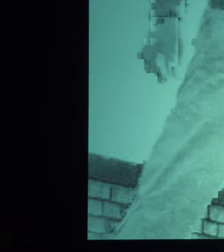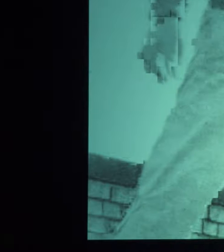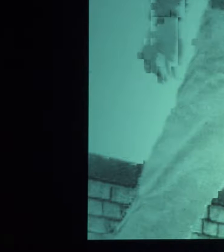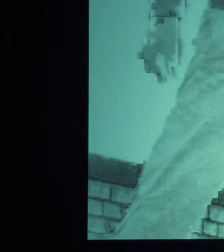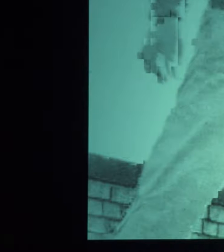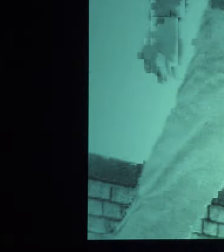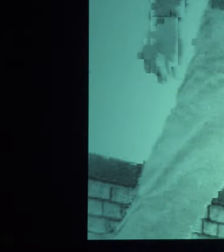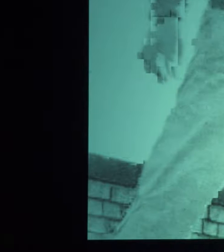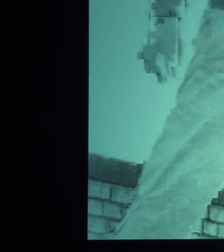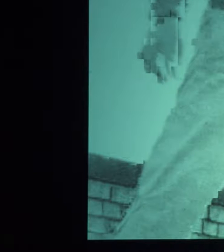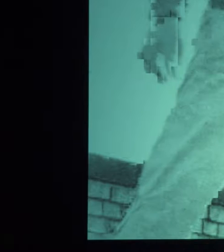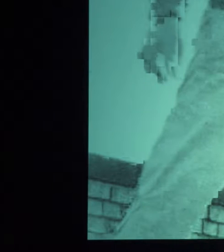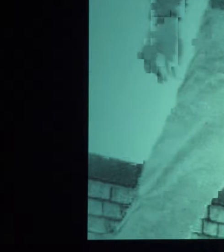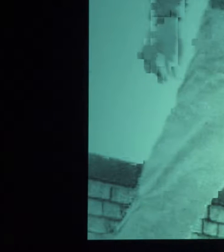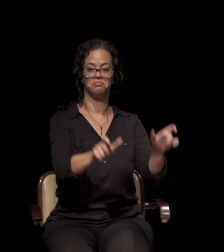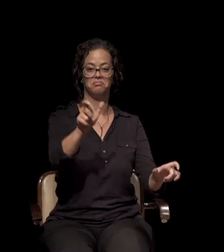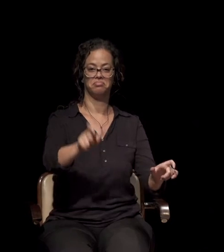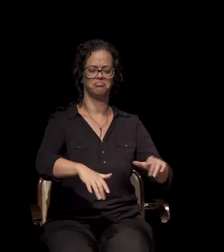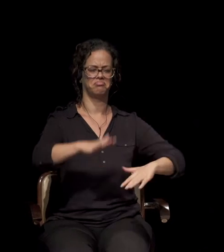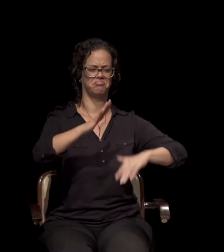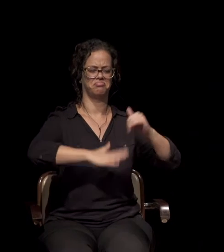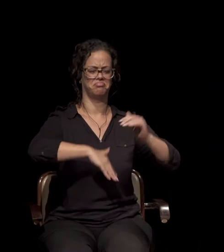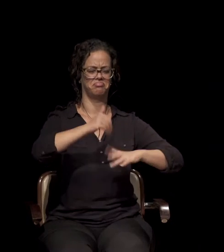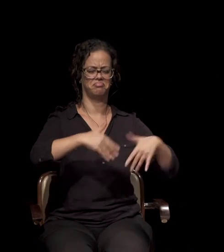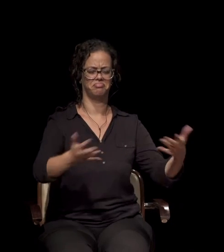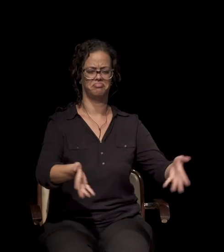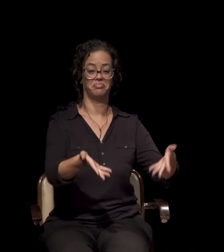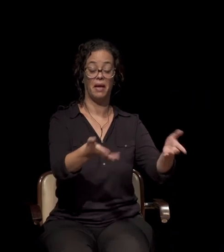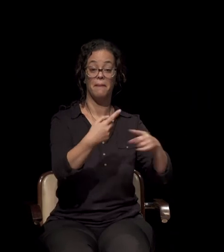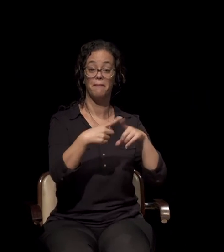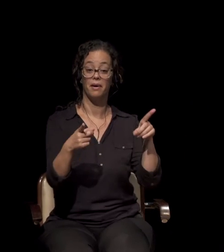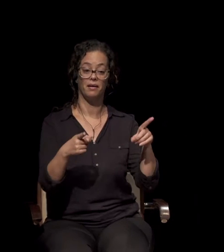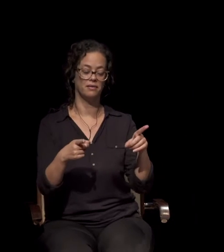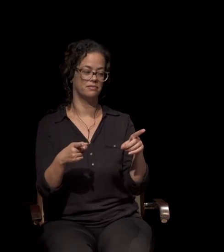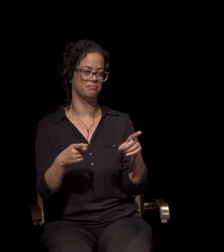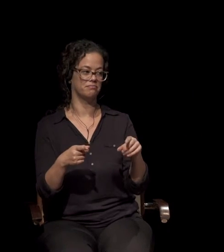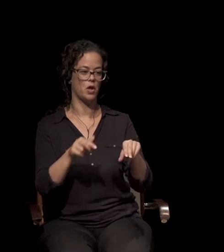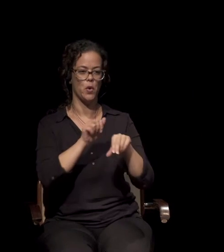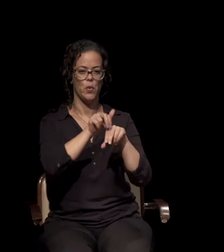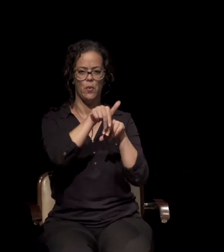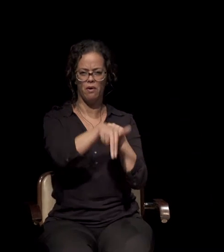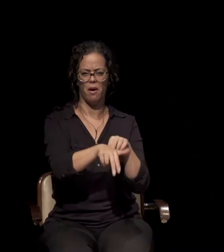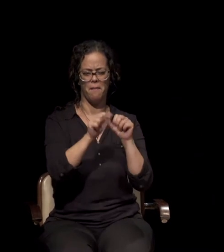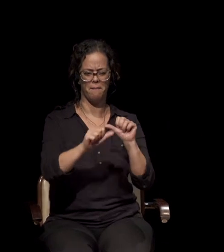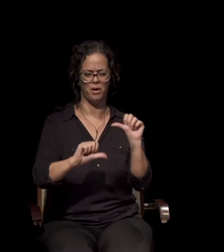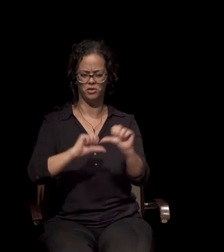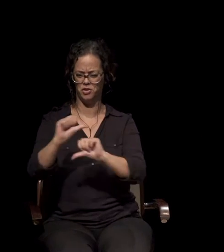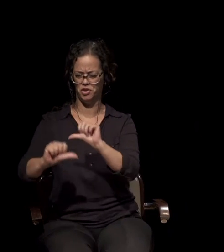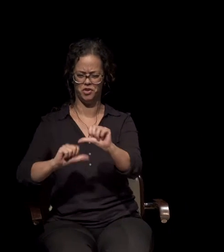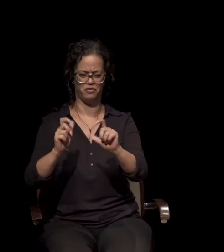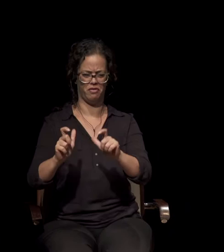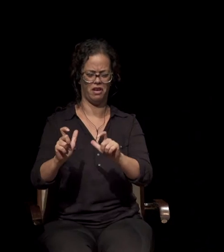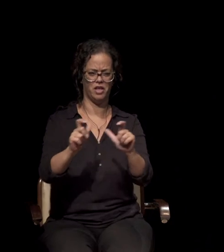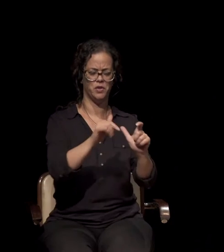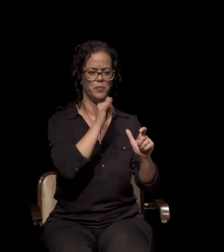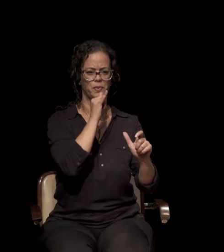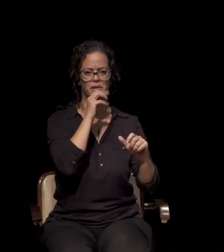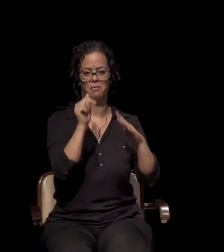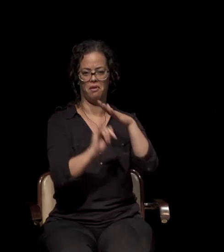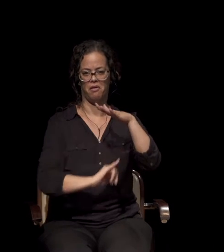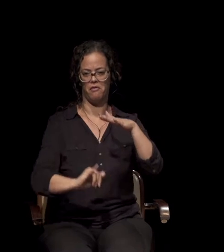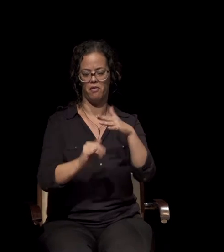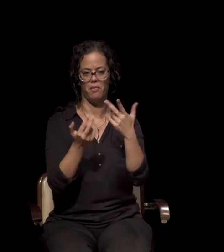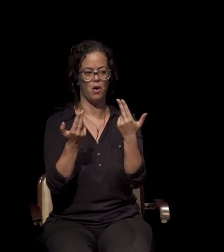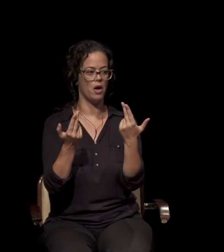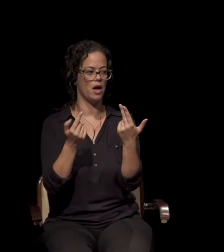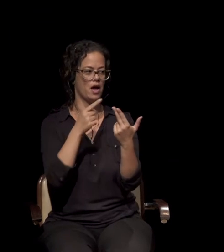active subjects. But no matter how playgrounds are constructed, whether they are informal, like the ruins in this film by